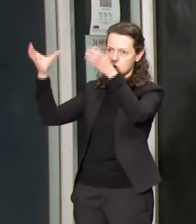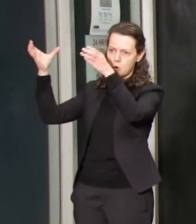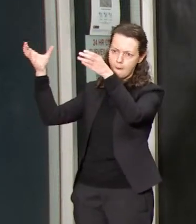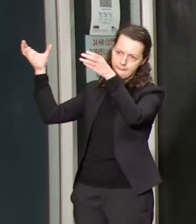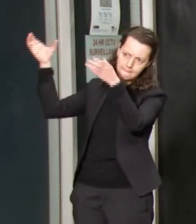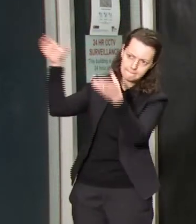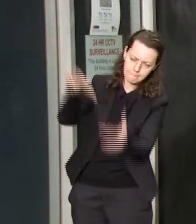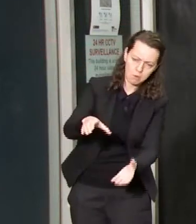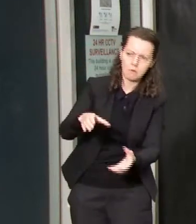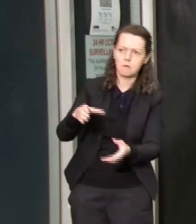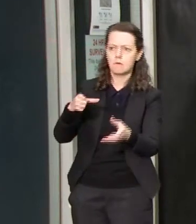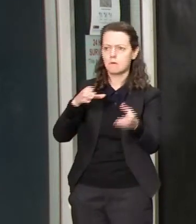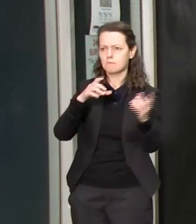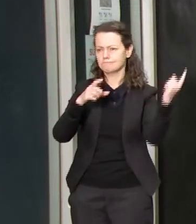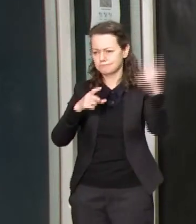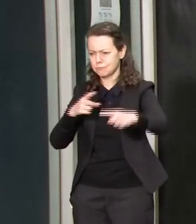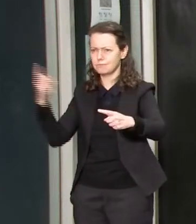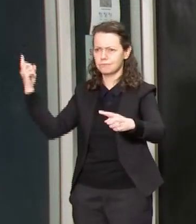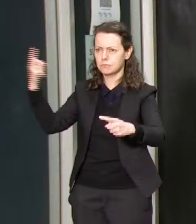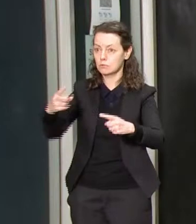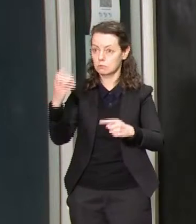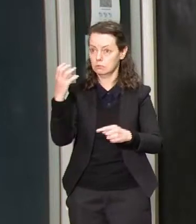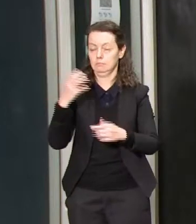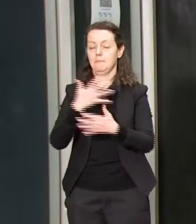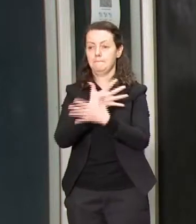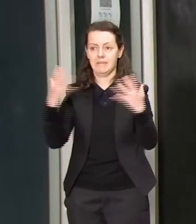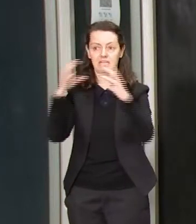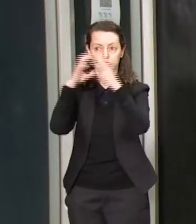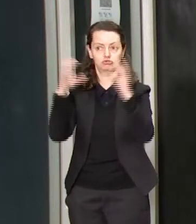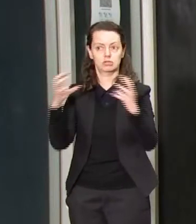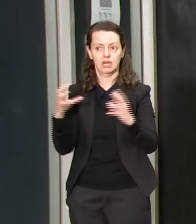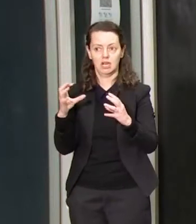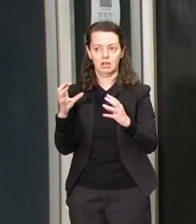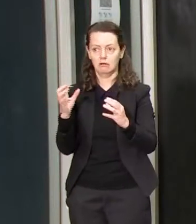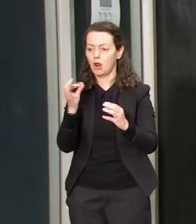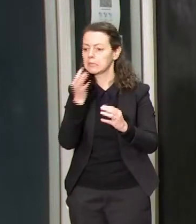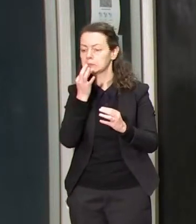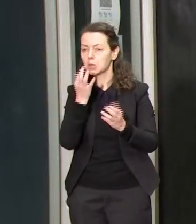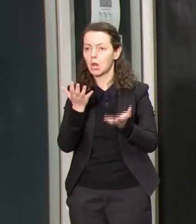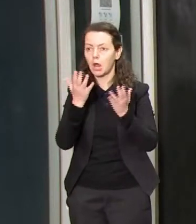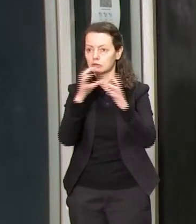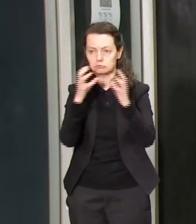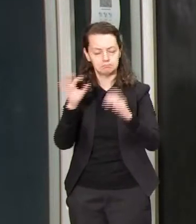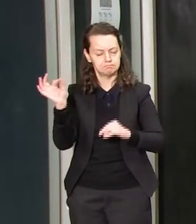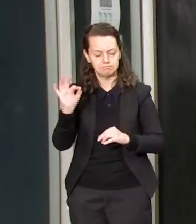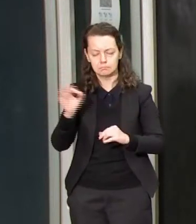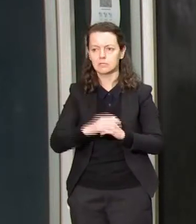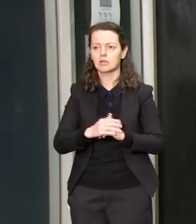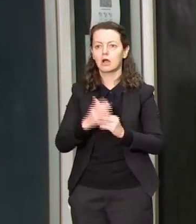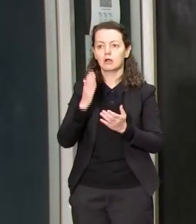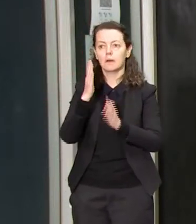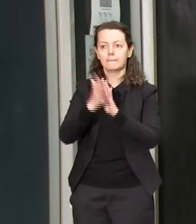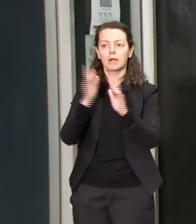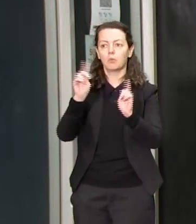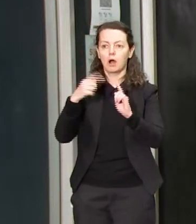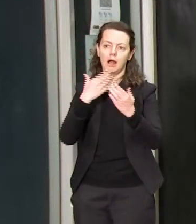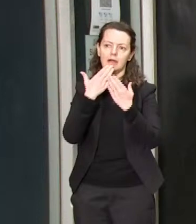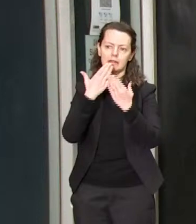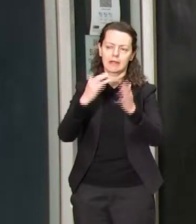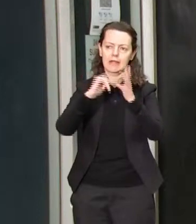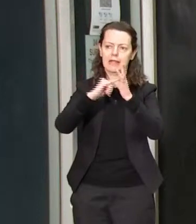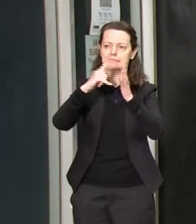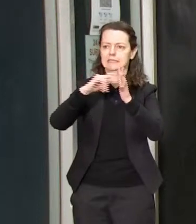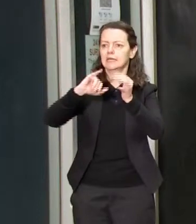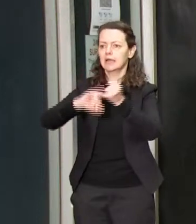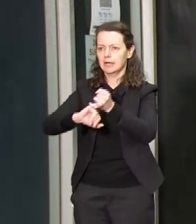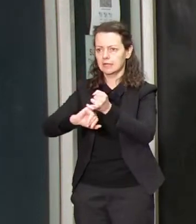homes, across the roads. So my thanks again to all the wonderful SES volunteers and to everyone in our emergency services